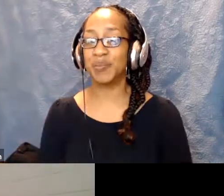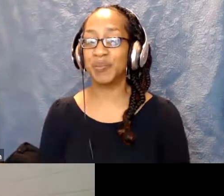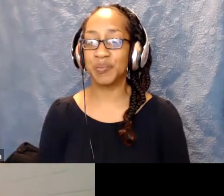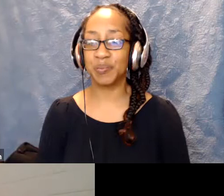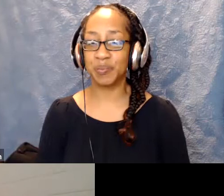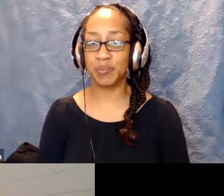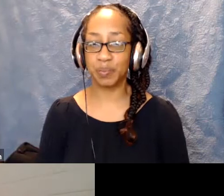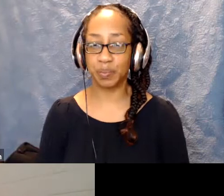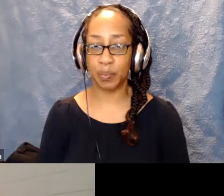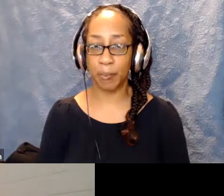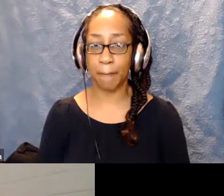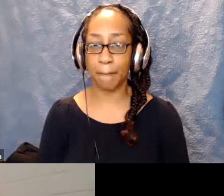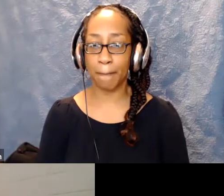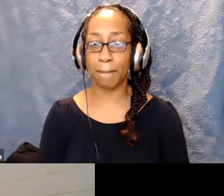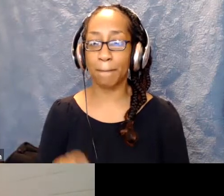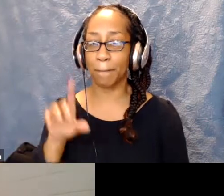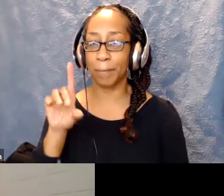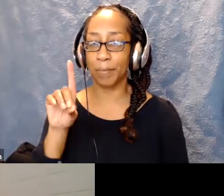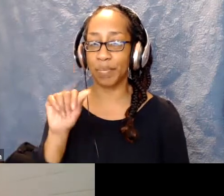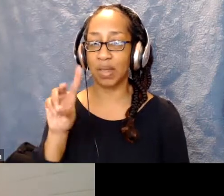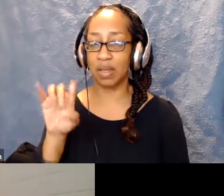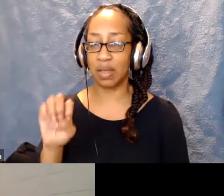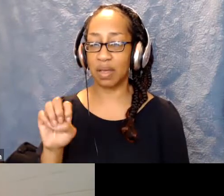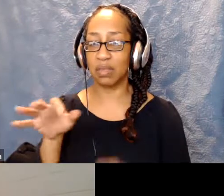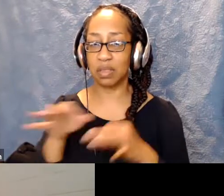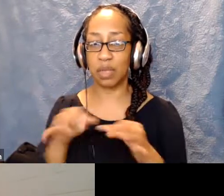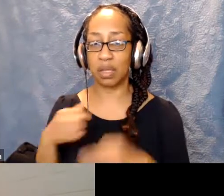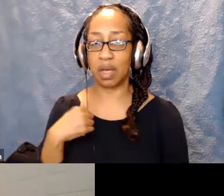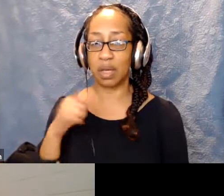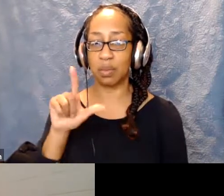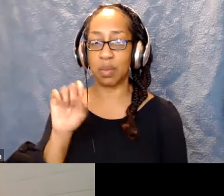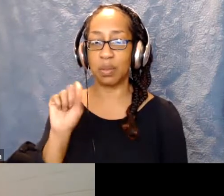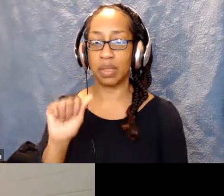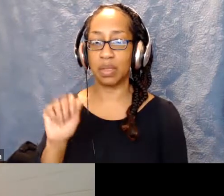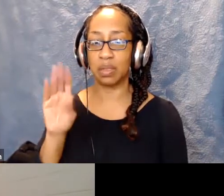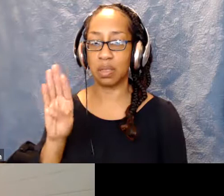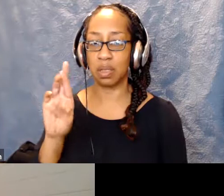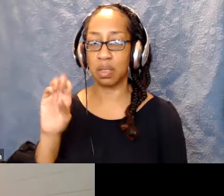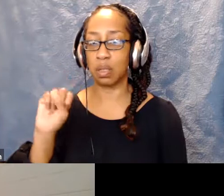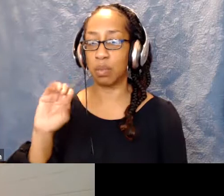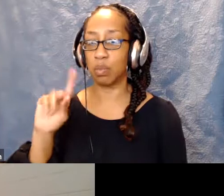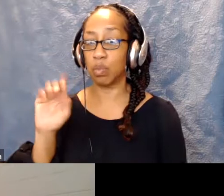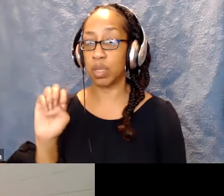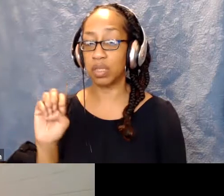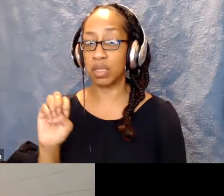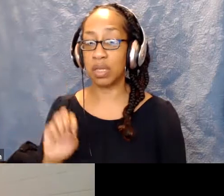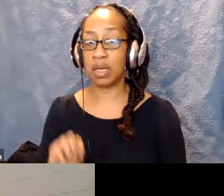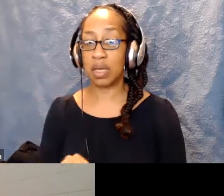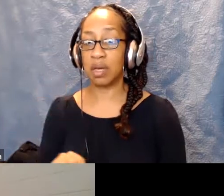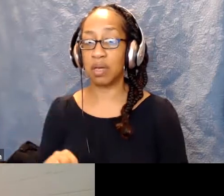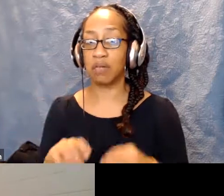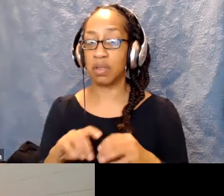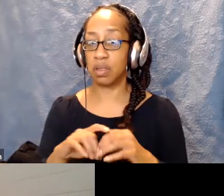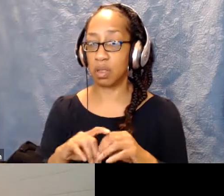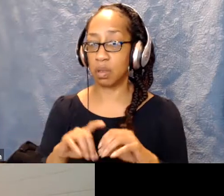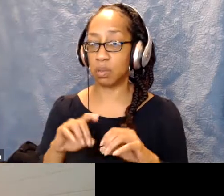As they said, I am Lisa Brodsky, the Youth Employment Coordinator at the Ability Center, and we are located in Sylvania, Ohio, which is